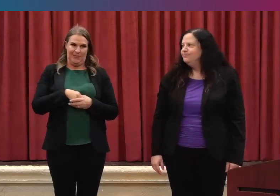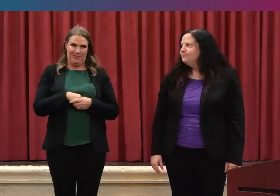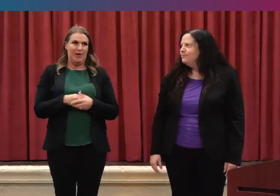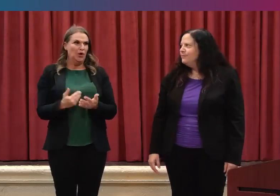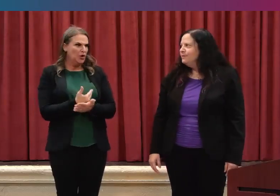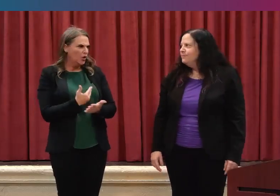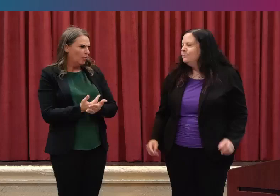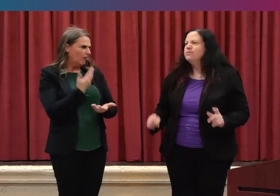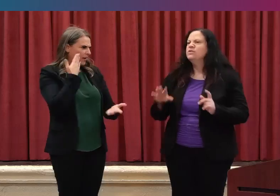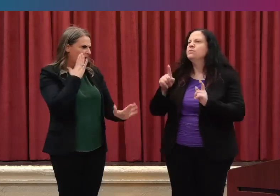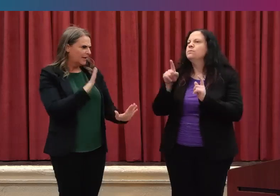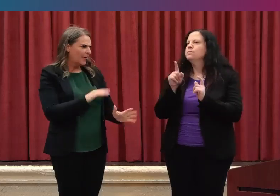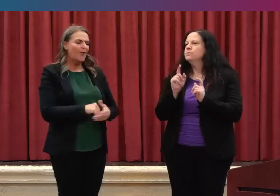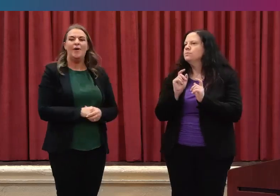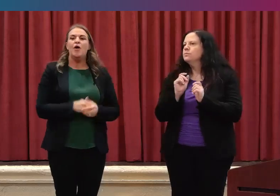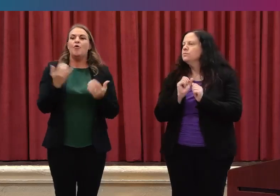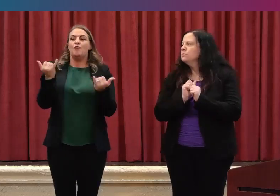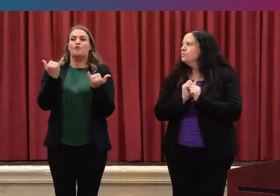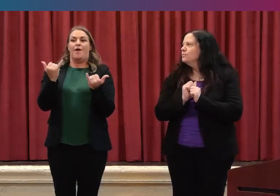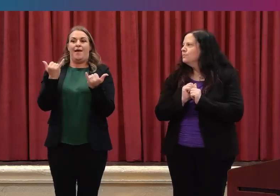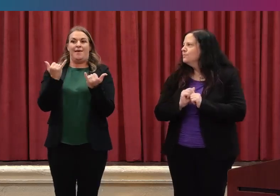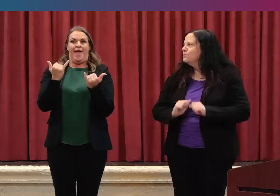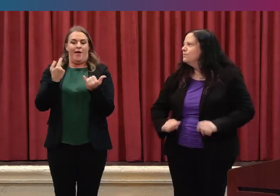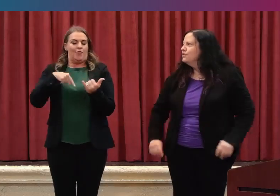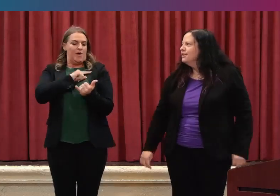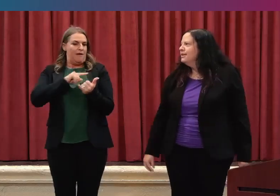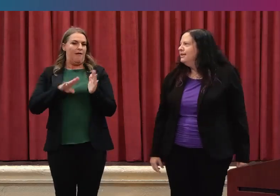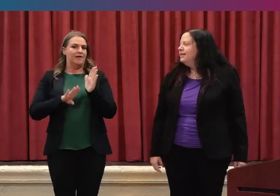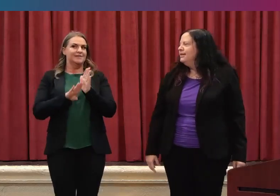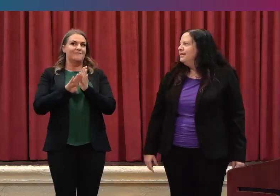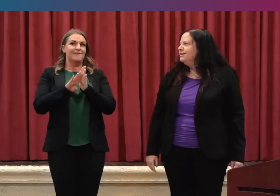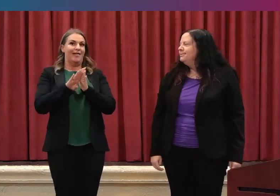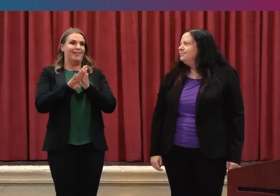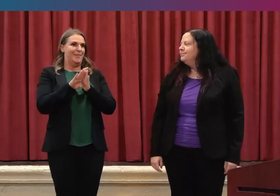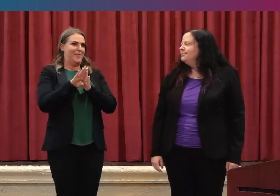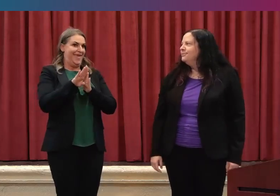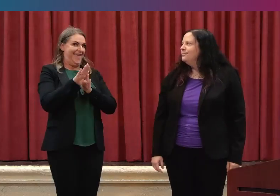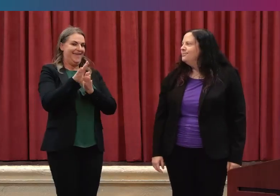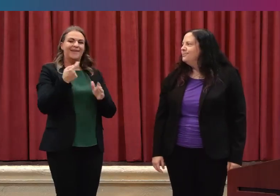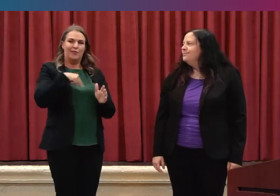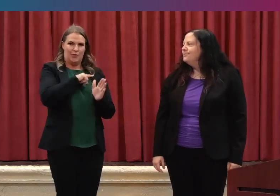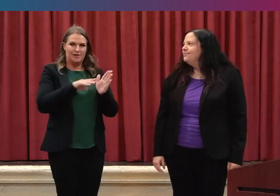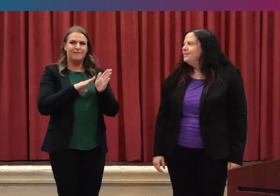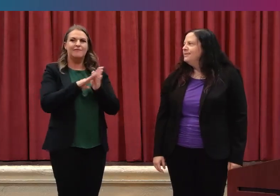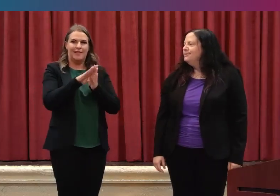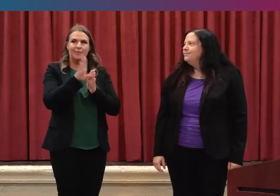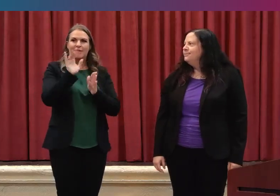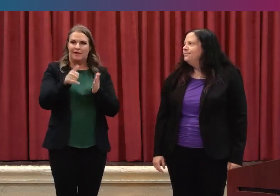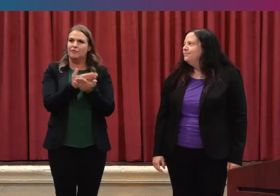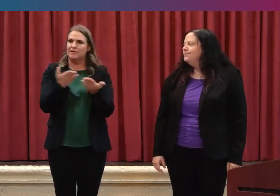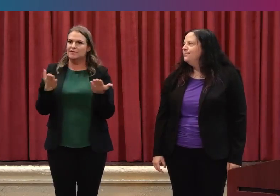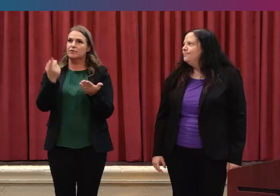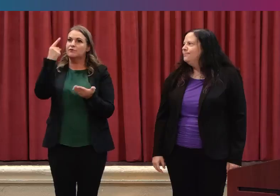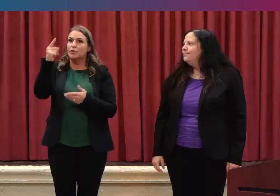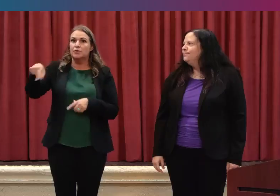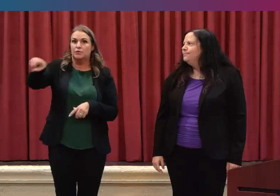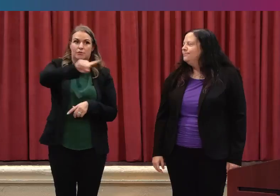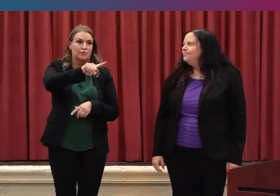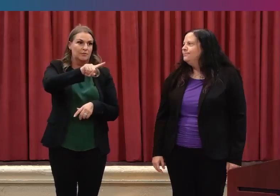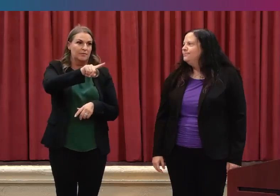you'll have access to that. I know I have to hold my questions. Yeah, right now we're developing it, but this is a